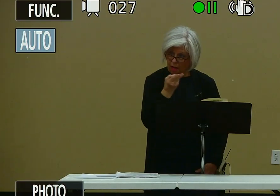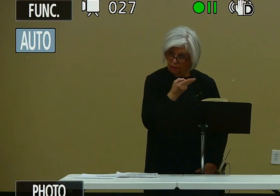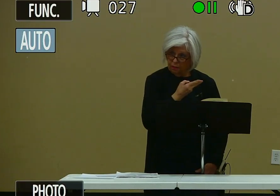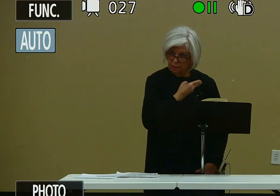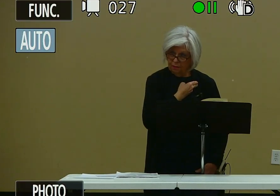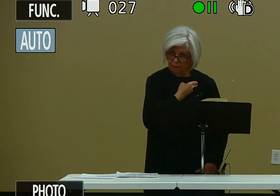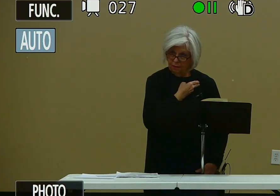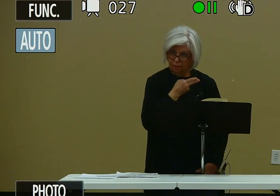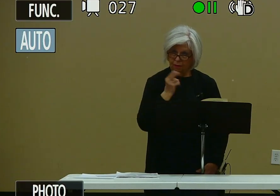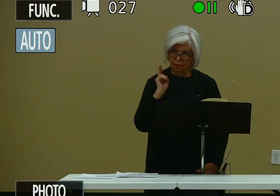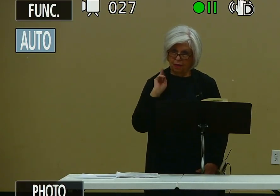Us.